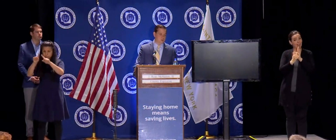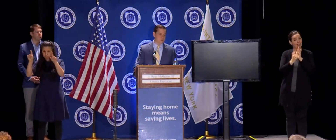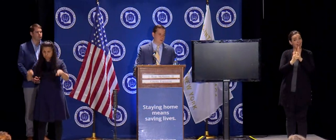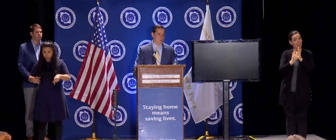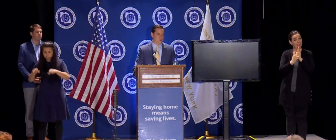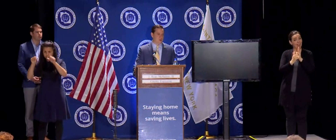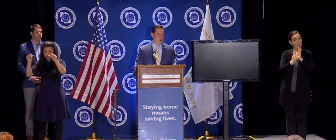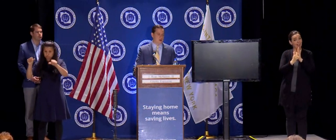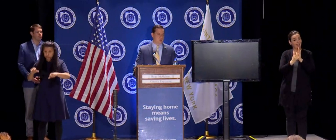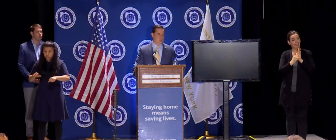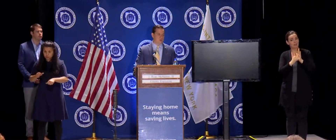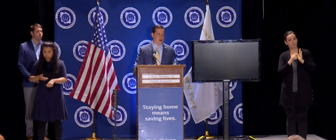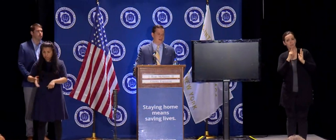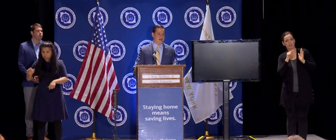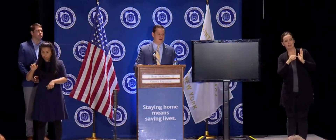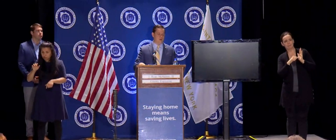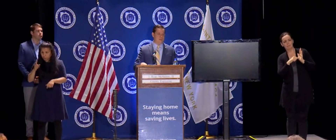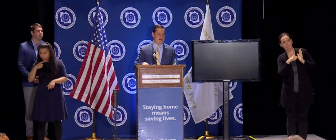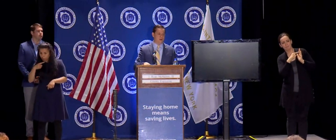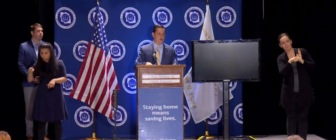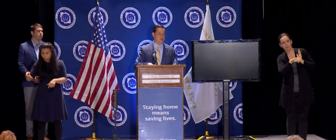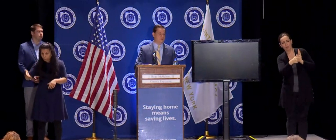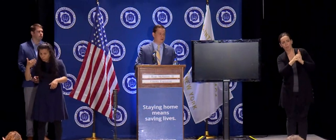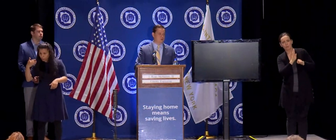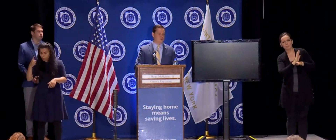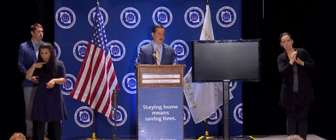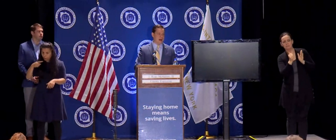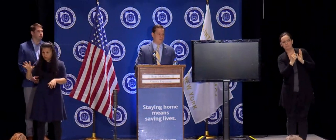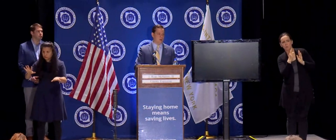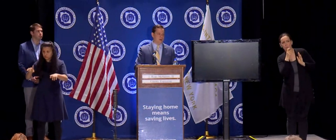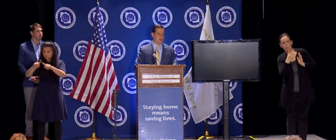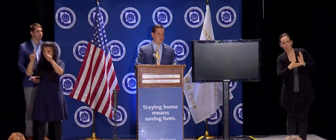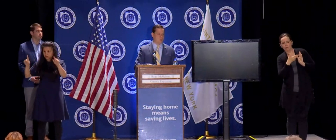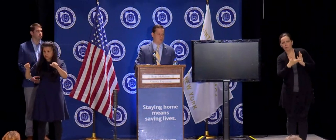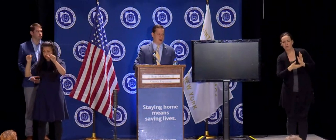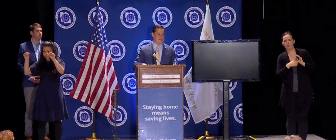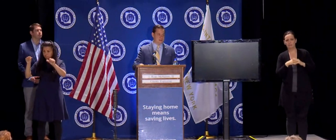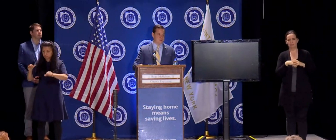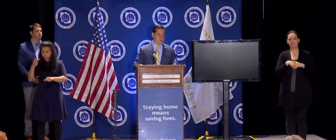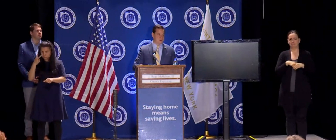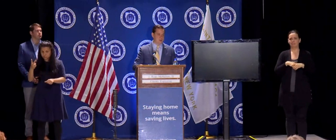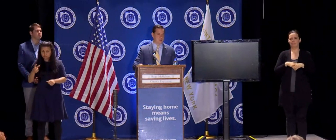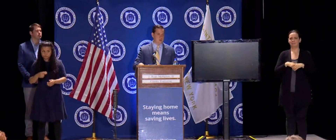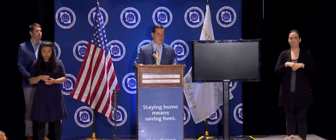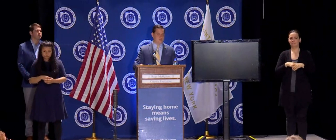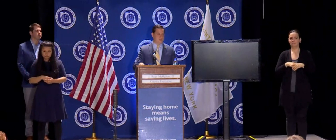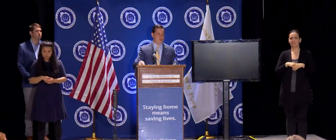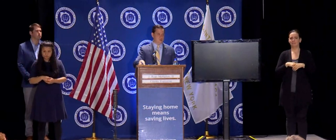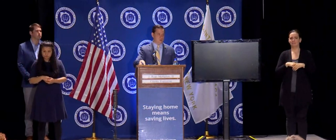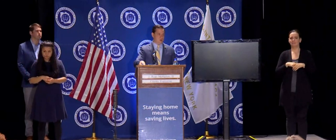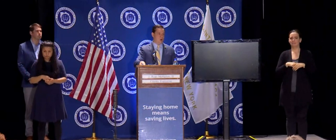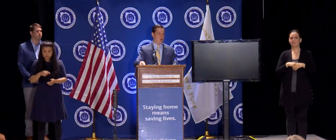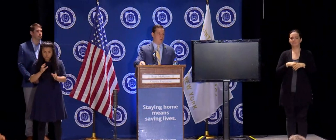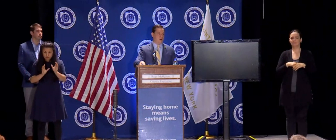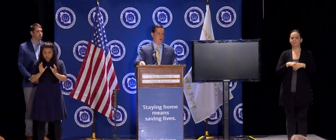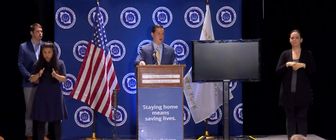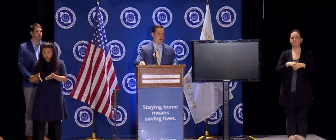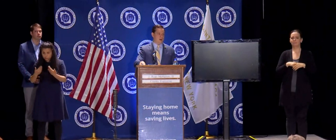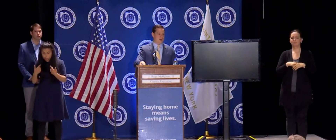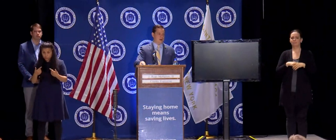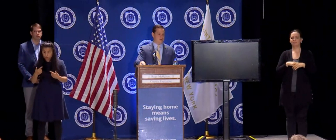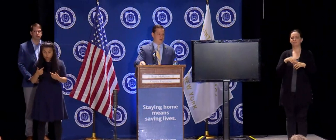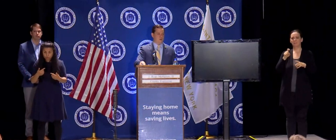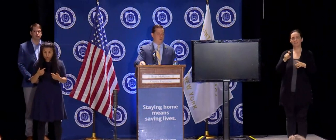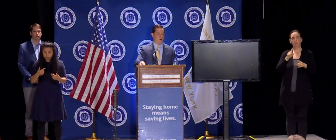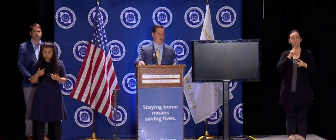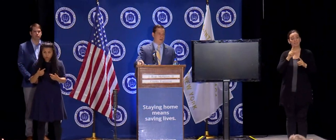encourage people to go through that. And a reminder, even if you've been operating this whole process, We still need you to go